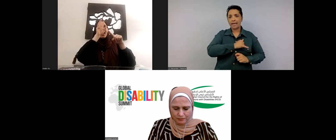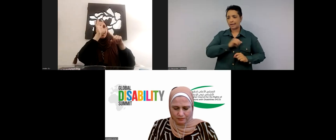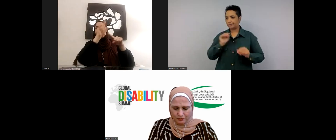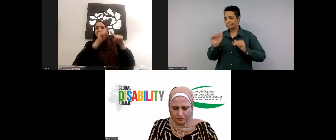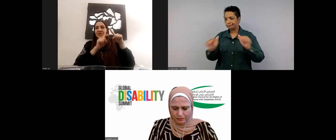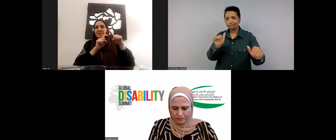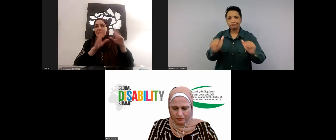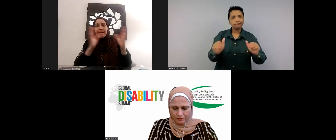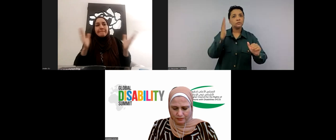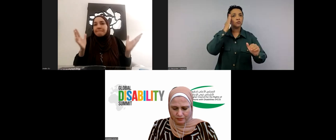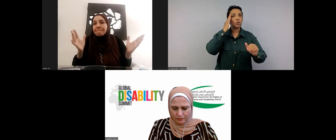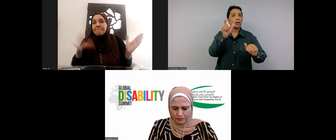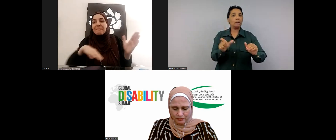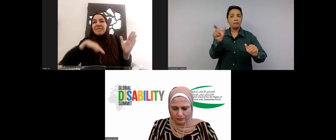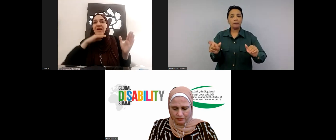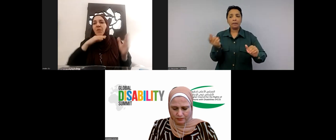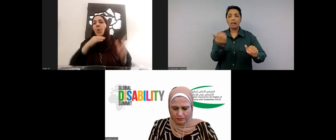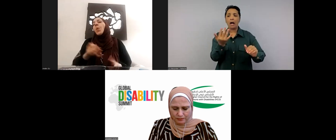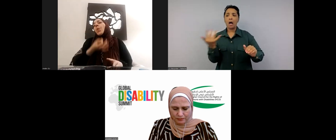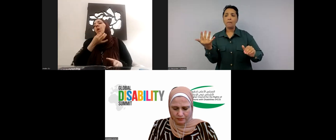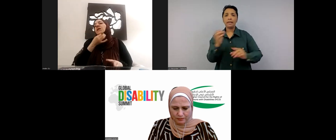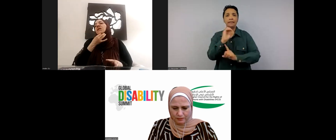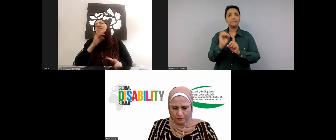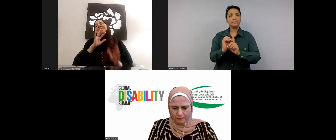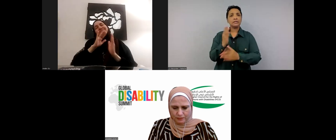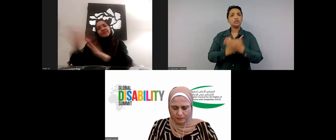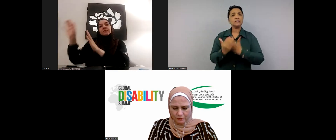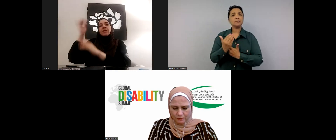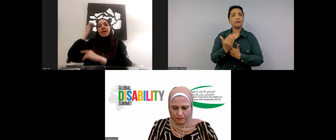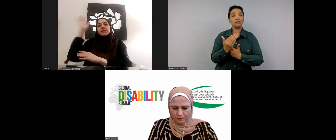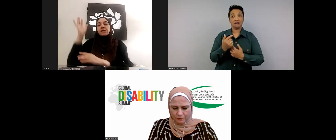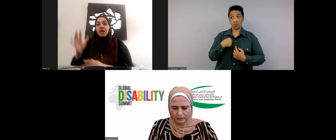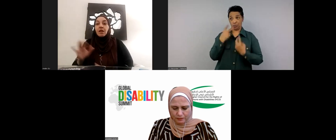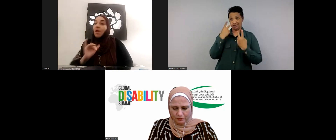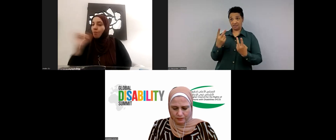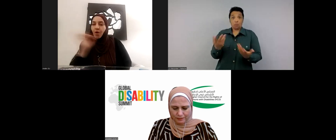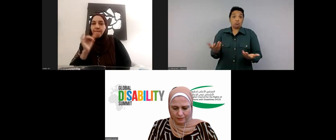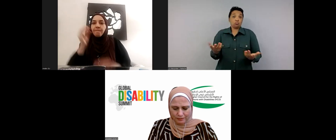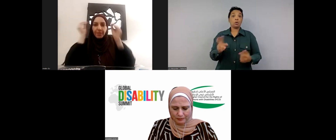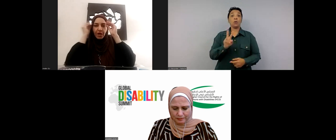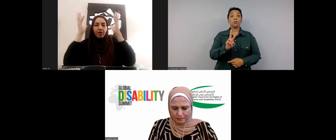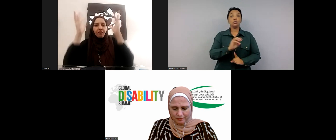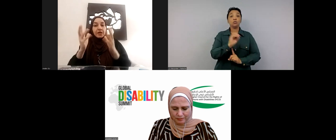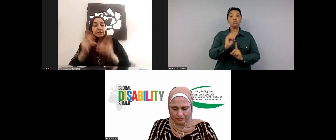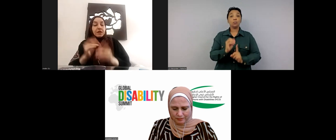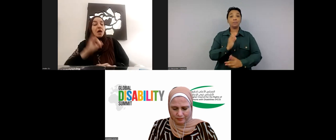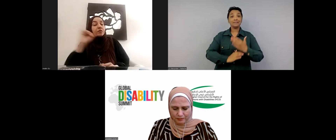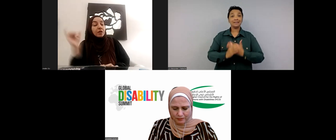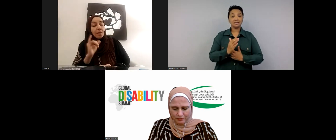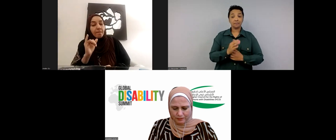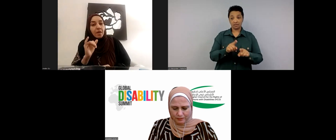with disabilities, I believe when we get 2% of the population who are suffering from disabilities, I believe that this is going